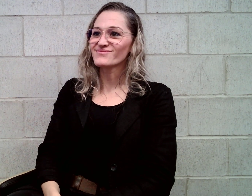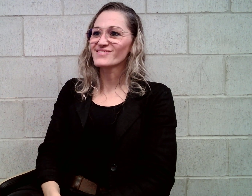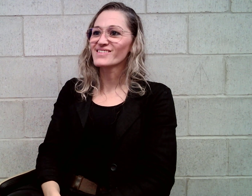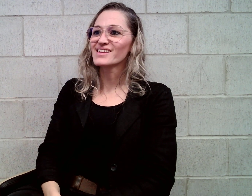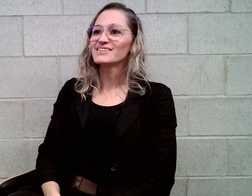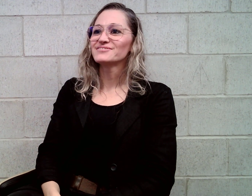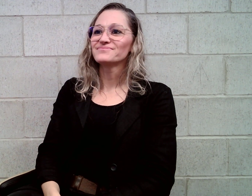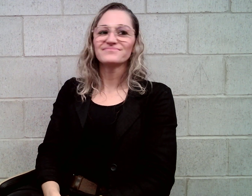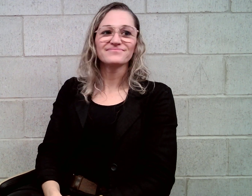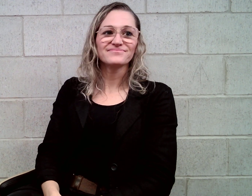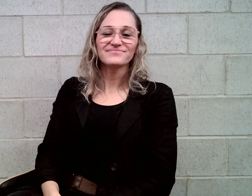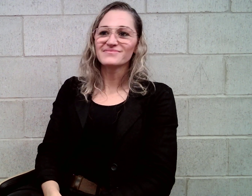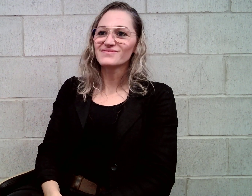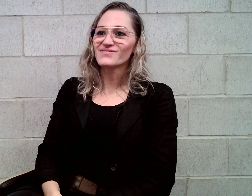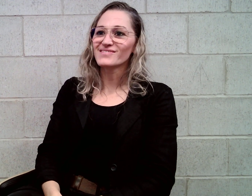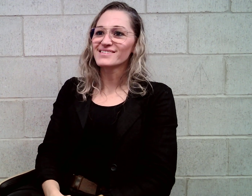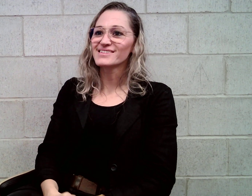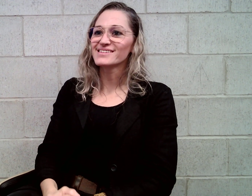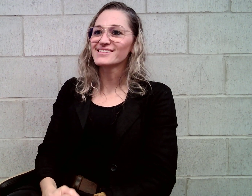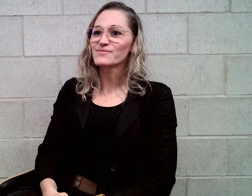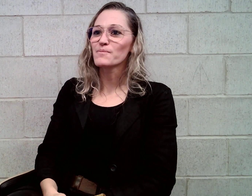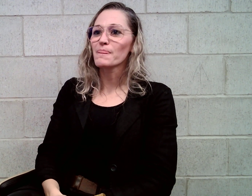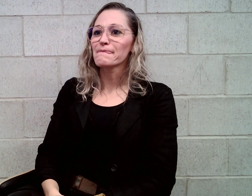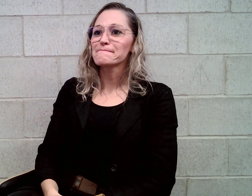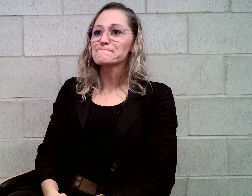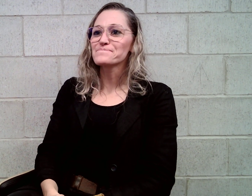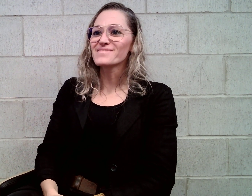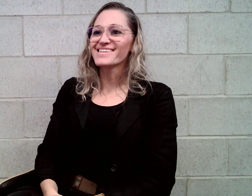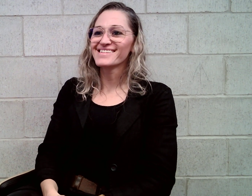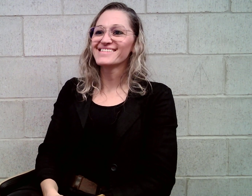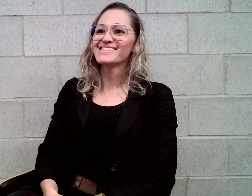Thank you, Dawn. You are an inspiration for us all.